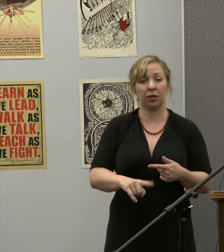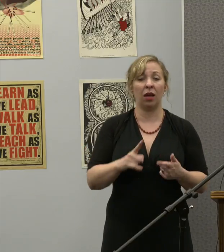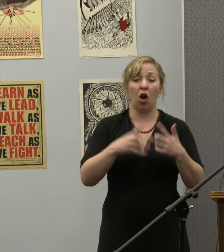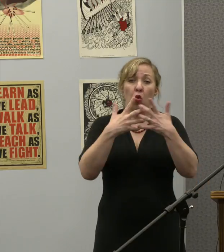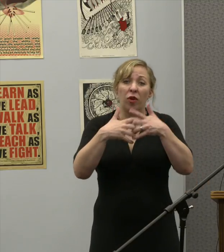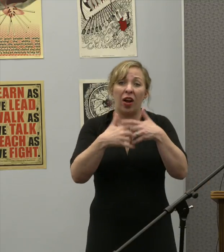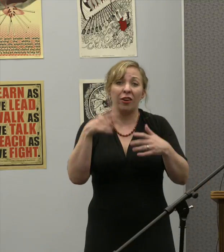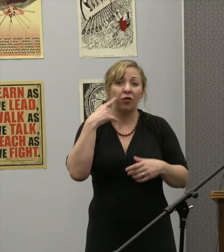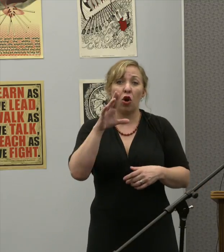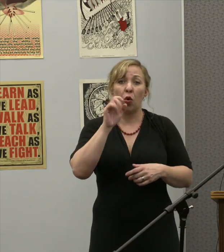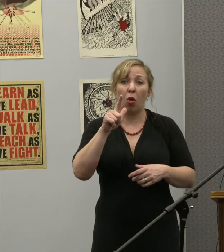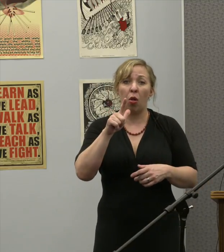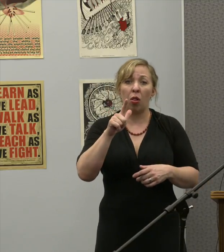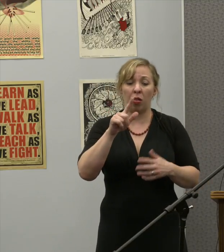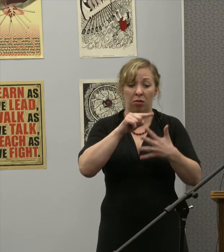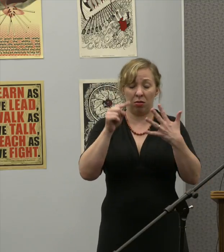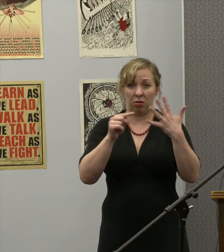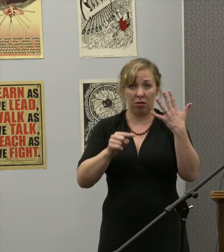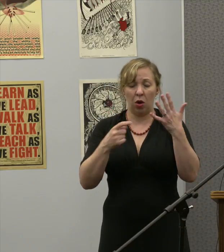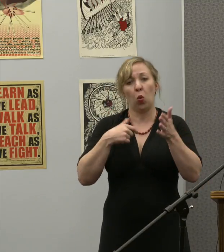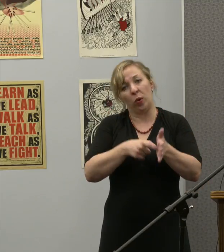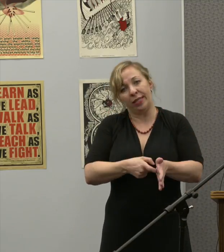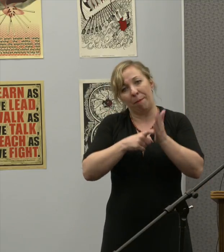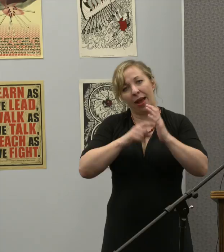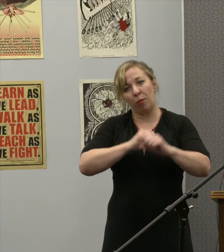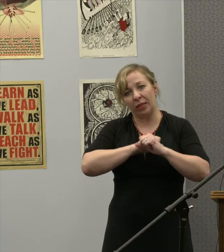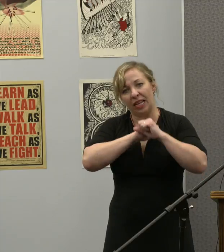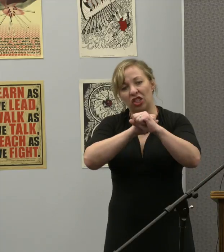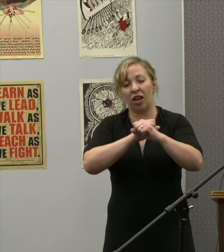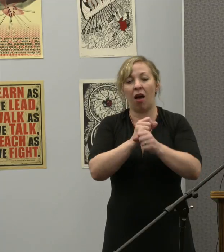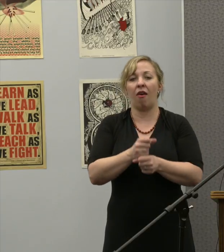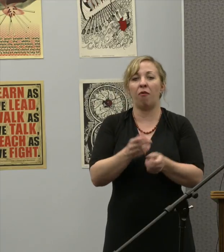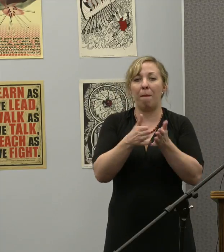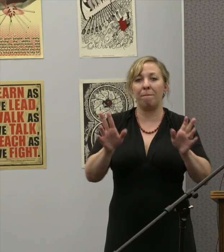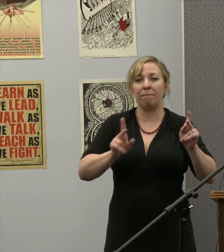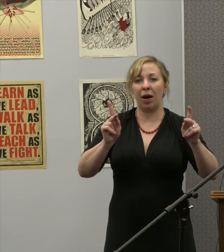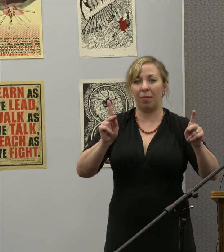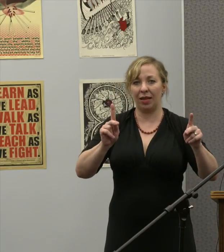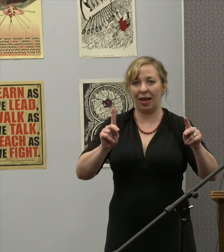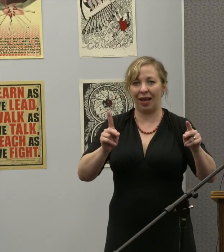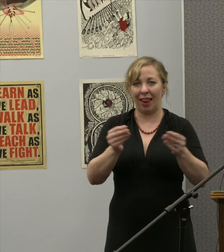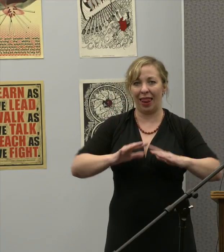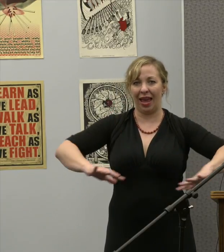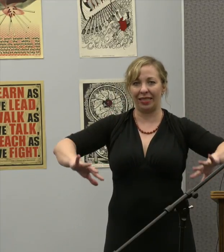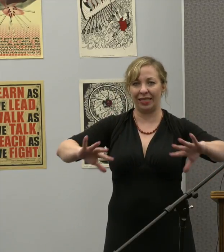gas export terminals. We demand the protection of public lands and the